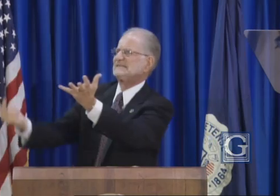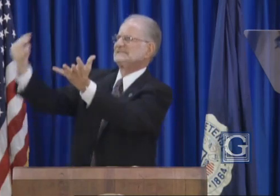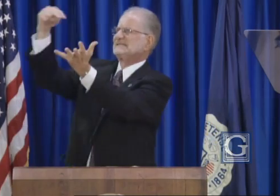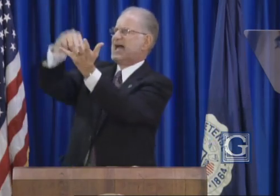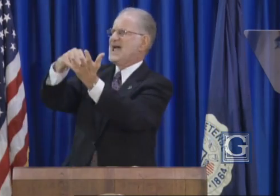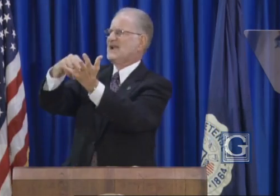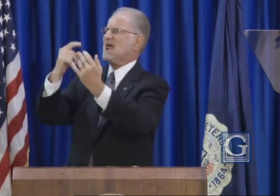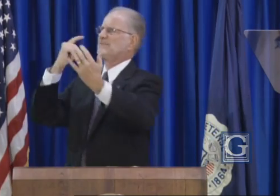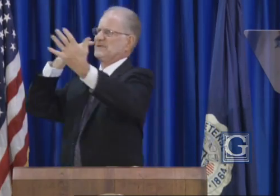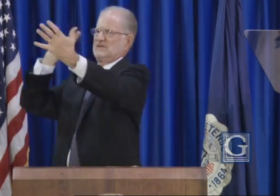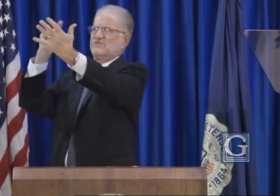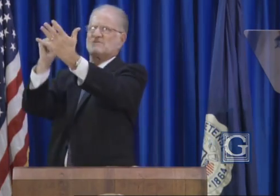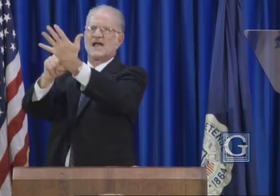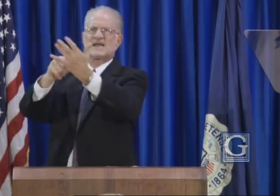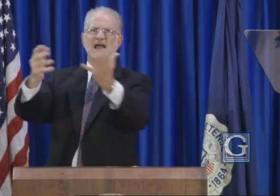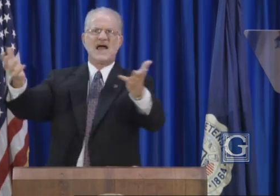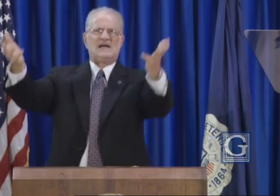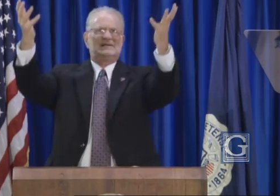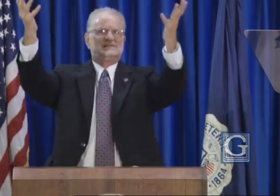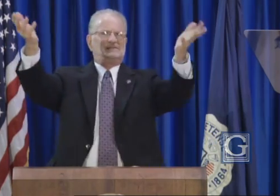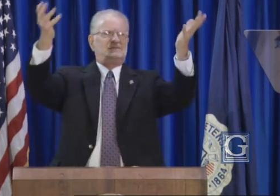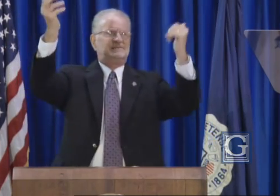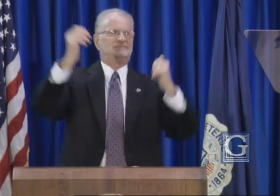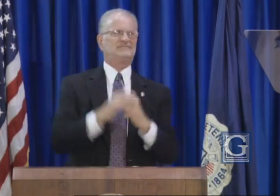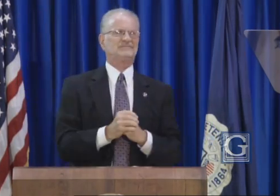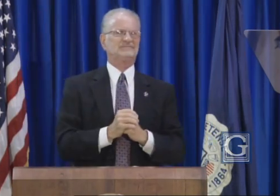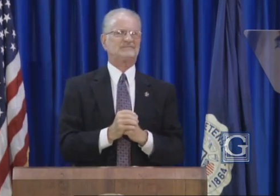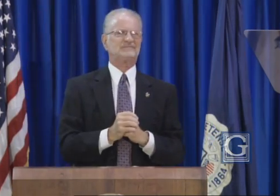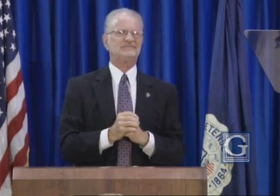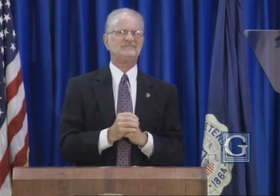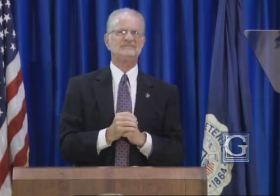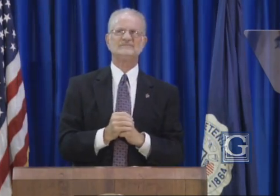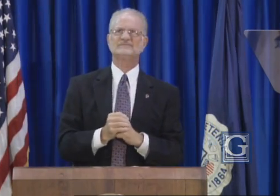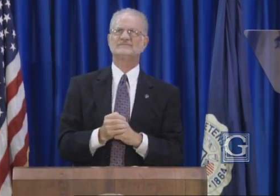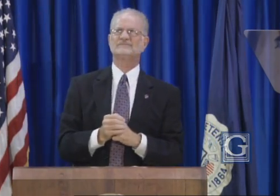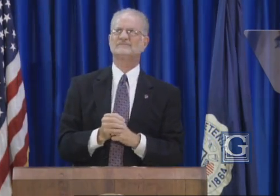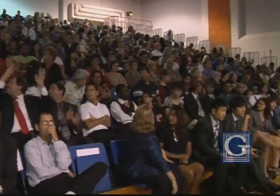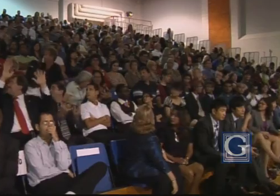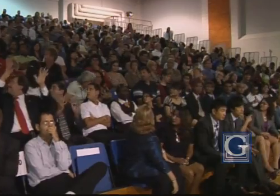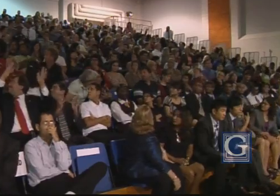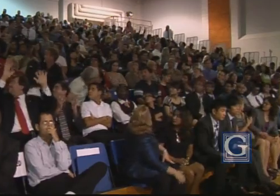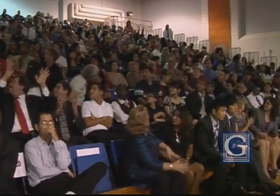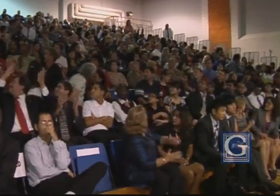in the last year to please stand and be recognized. Good, that's much better, yep.